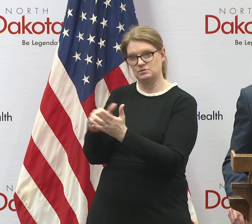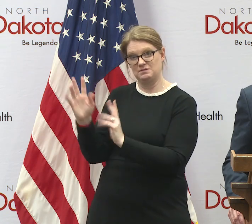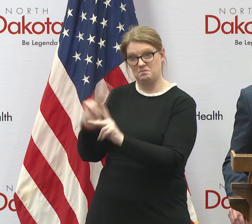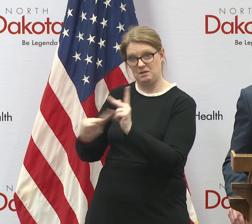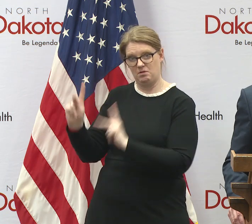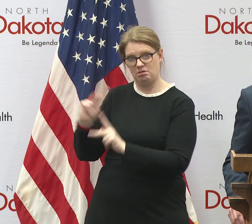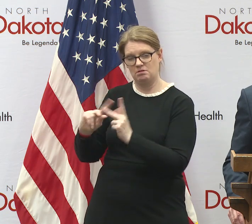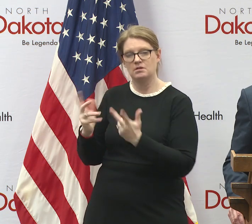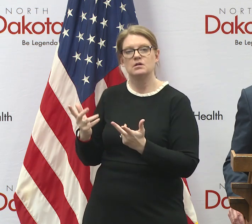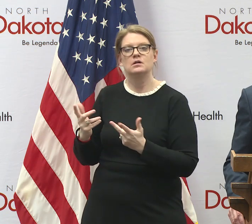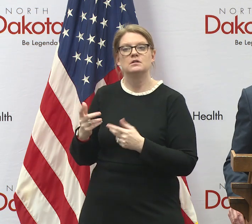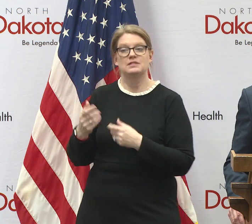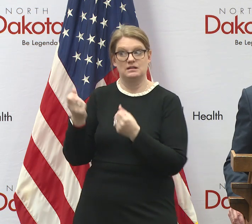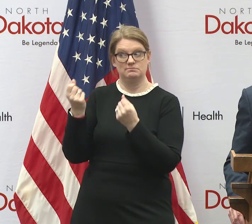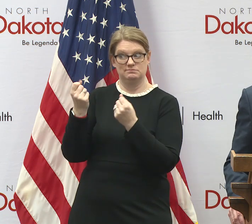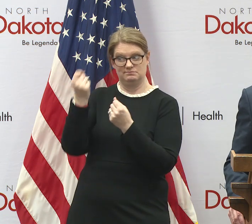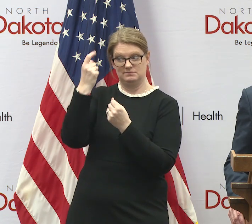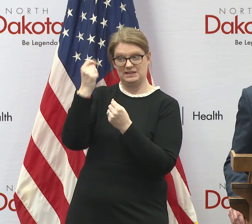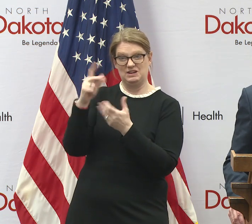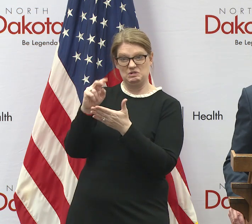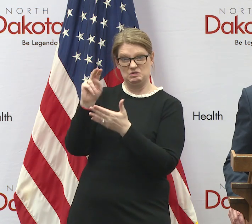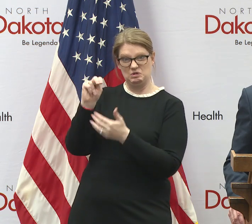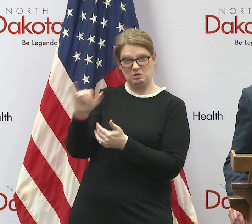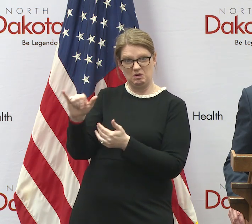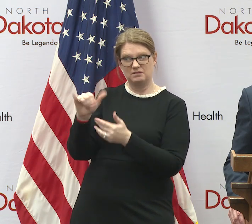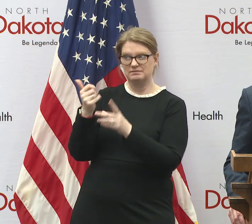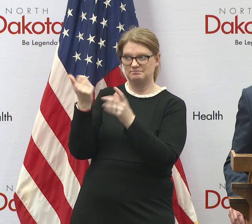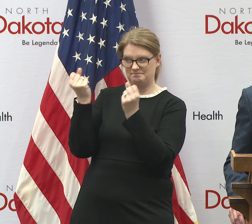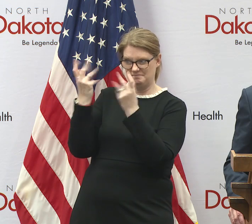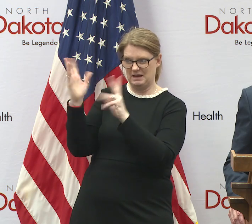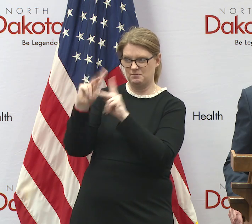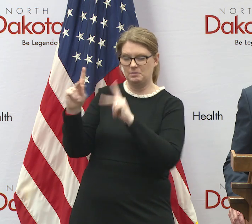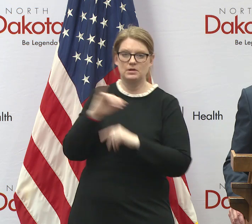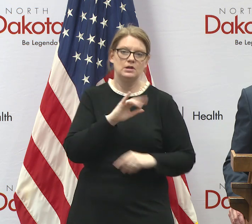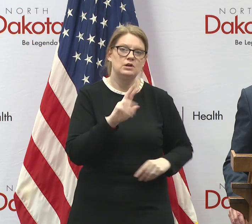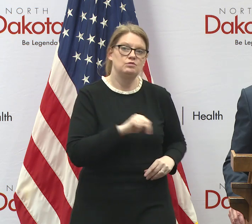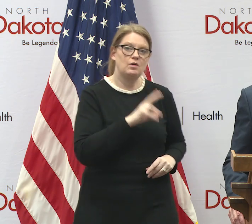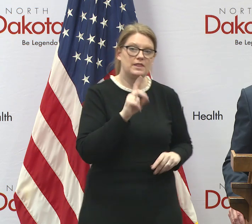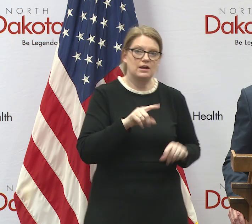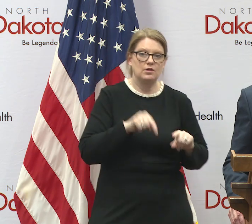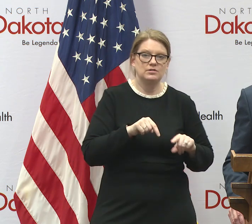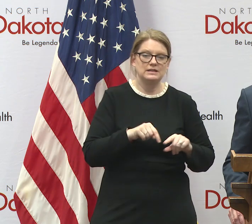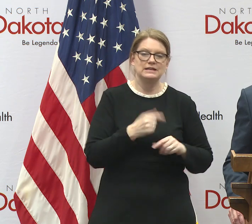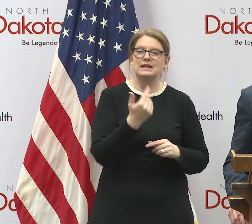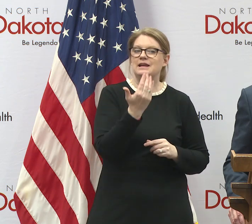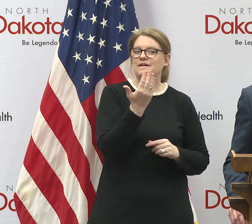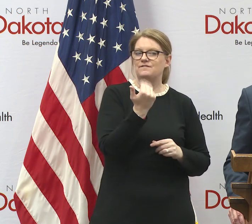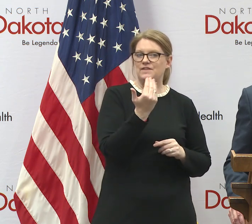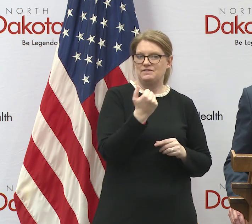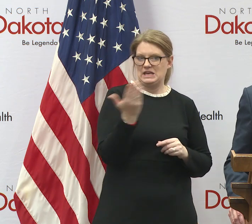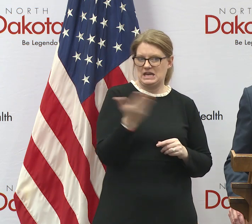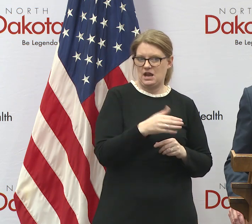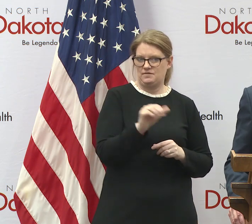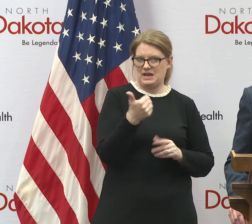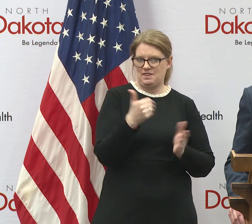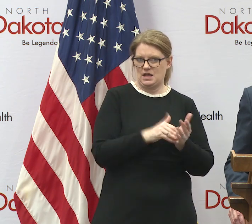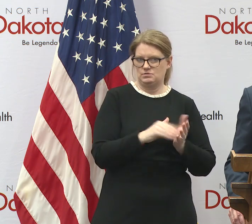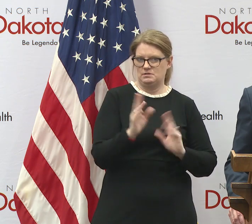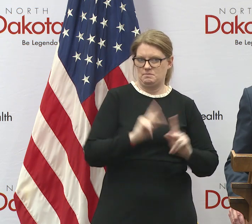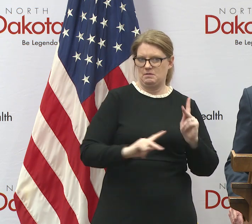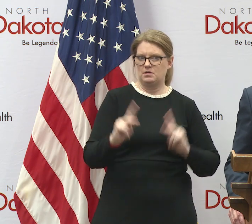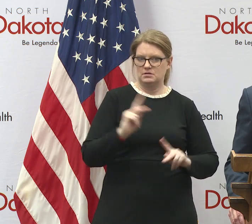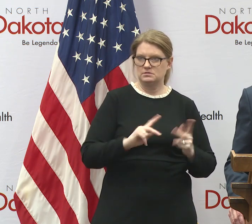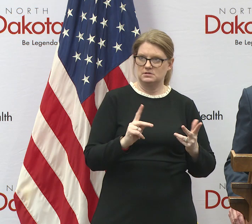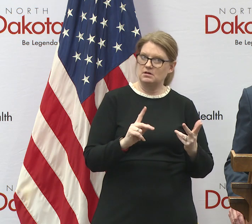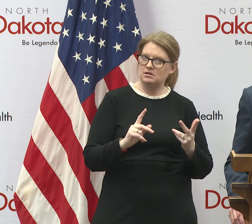people. They've got a lot of people living in New York. North Dakota is right behind them. We've tested 15 out of every 10,000 people.